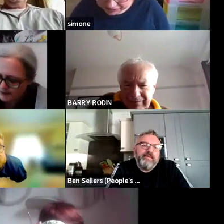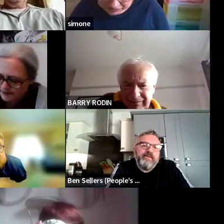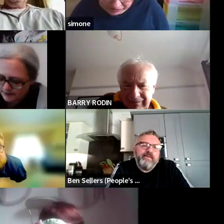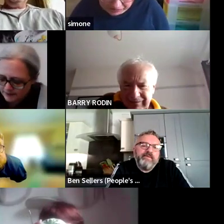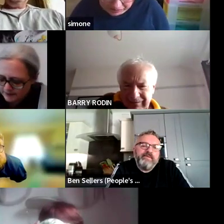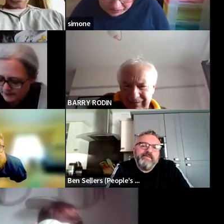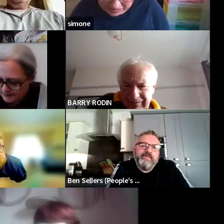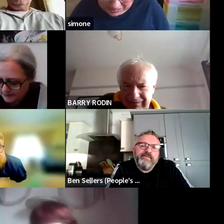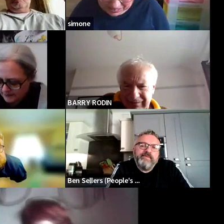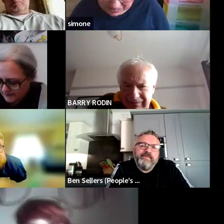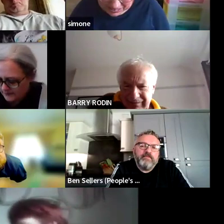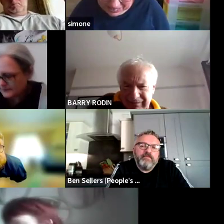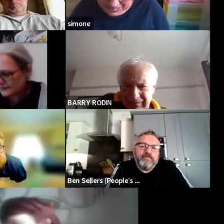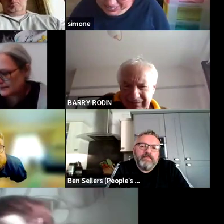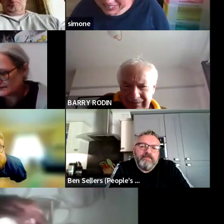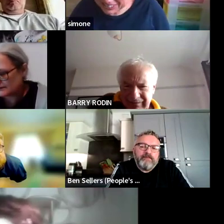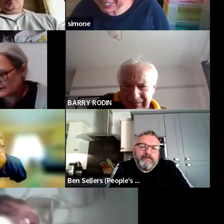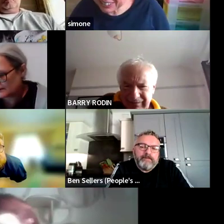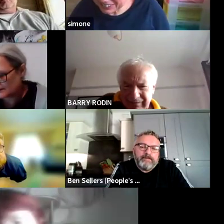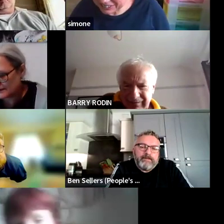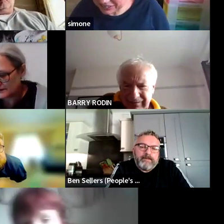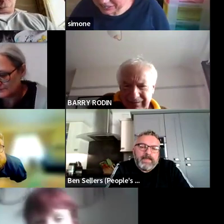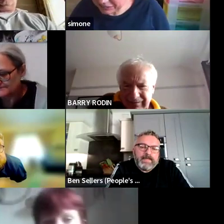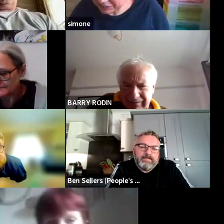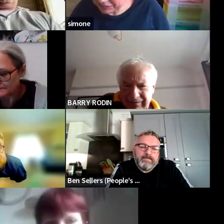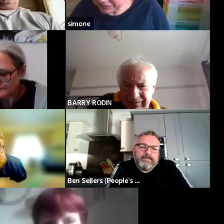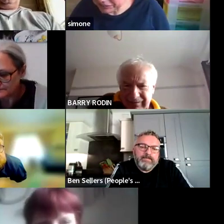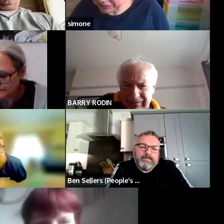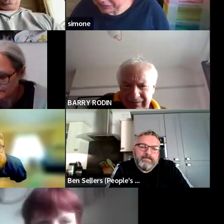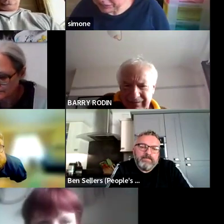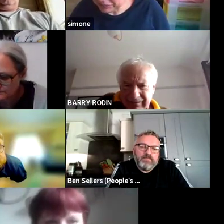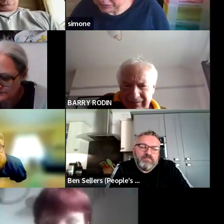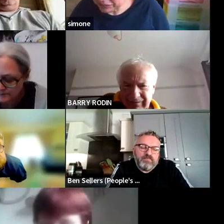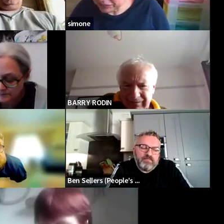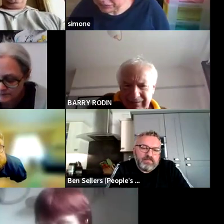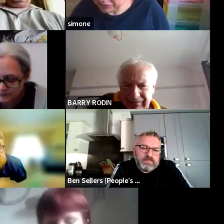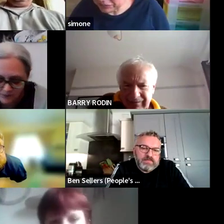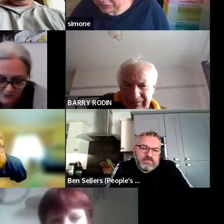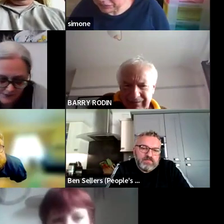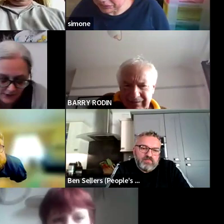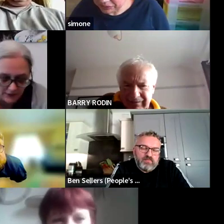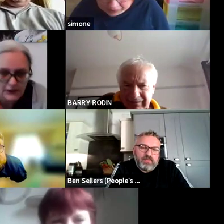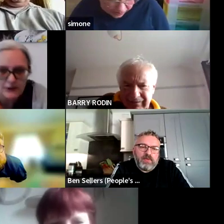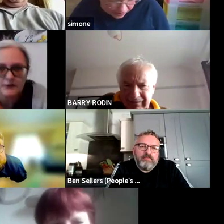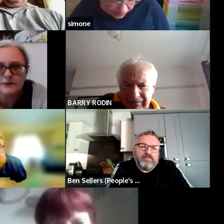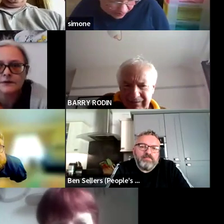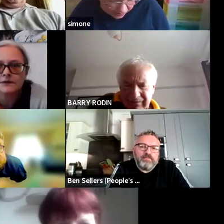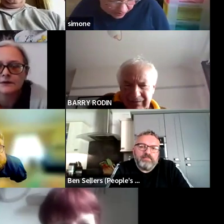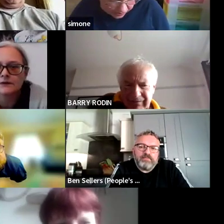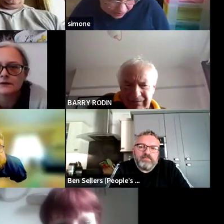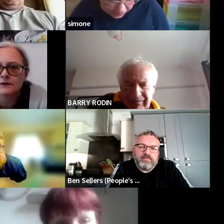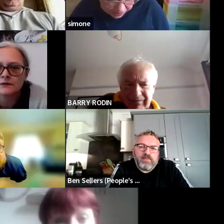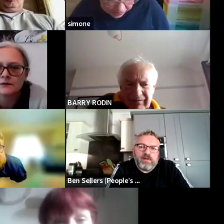the YouTube footage. Right, I'm going to hand over to Ellen Clifford. Hope